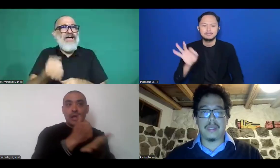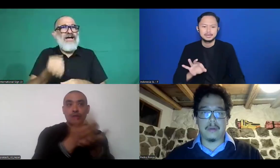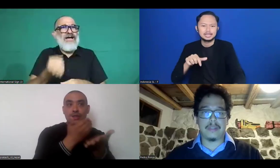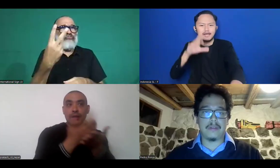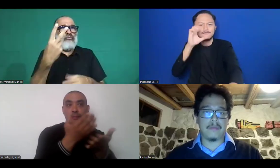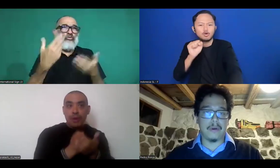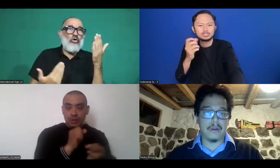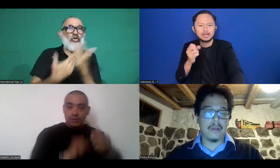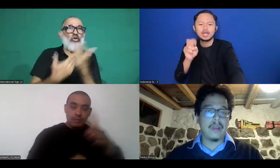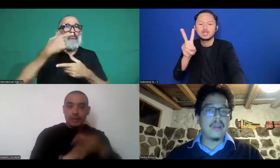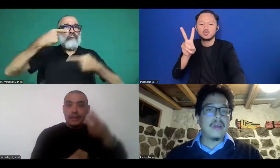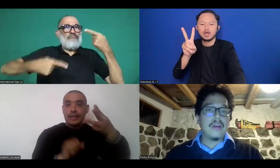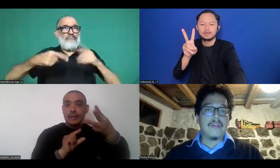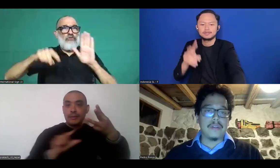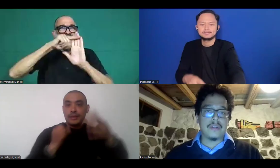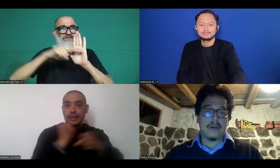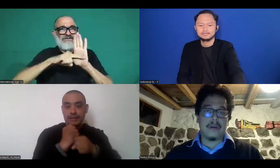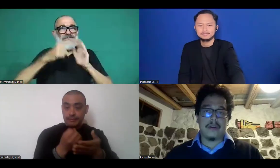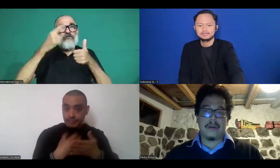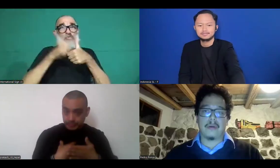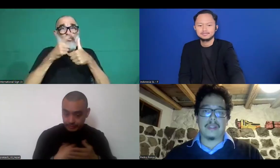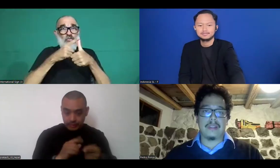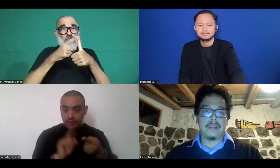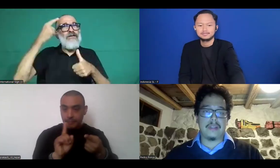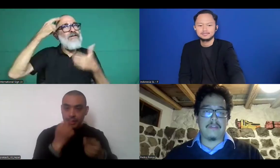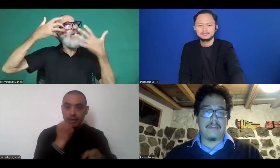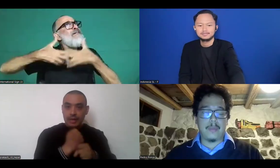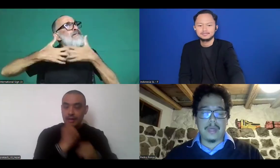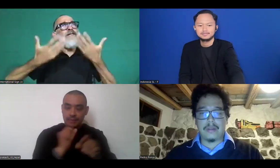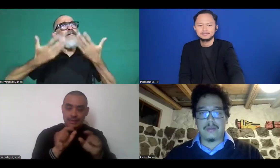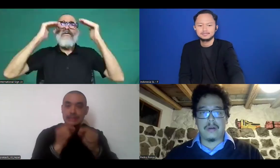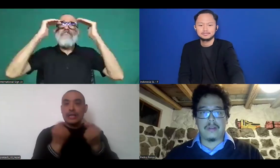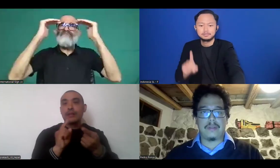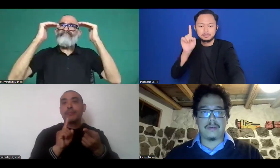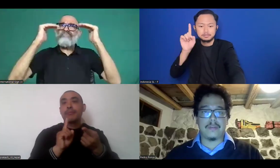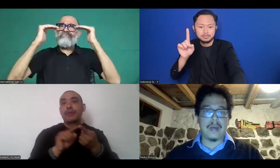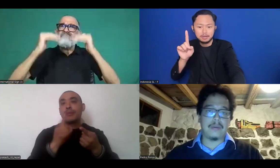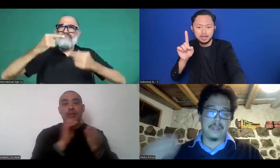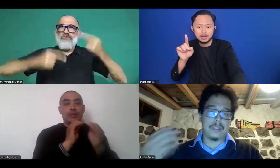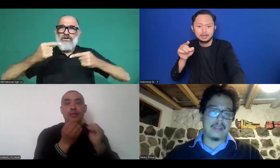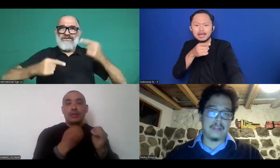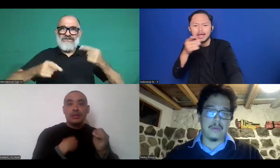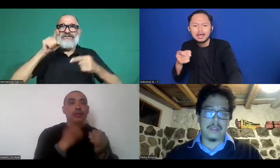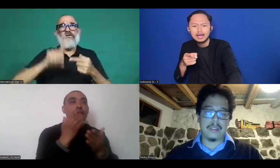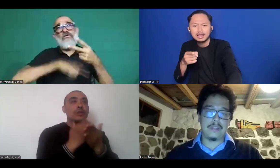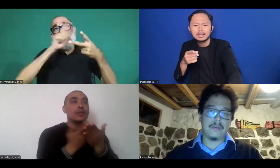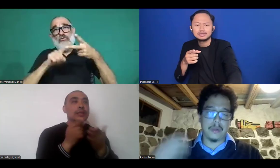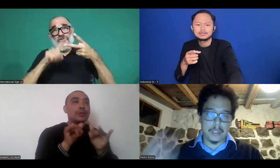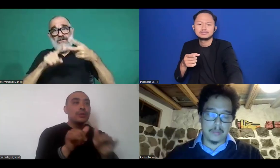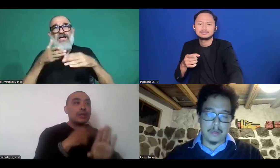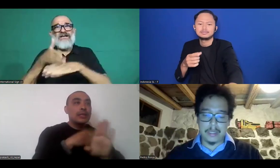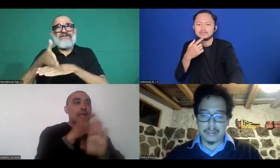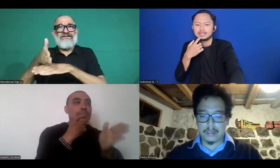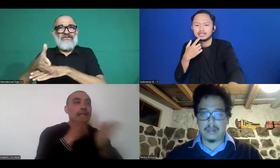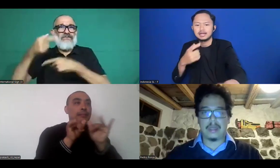main areas of work. First, grantees gave feedback to the RF in terms of how to design these policies from their